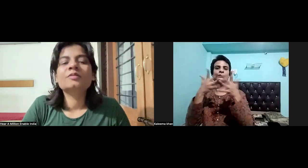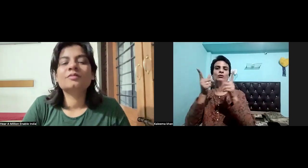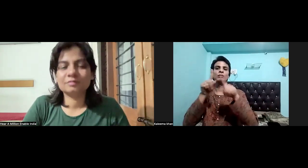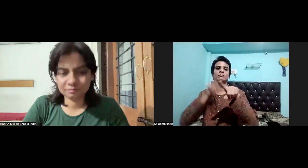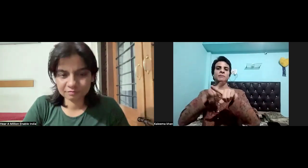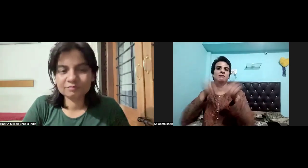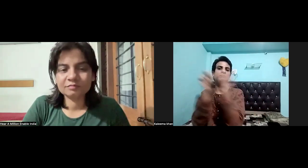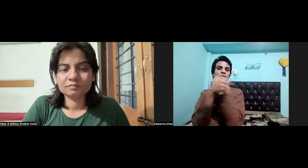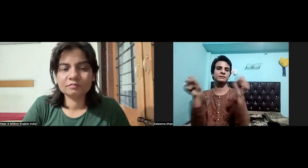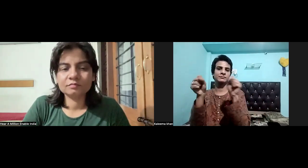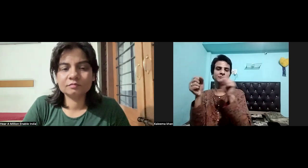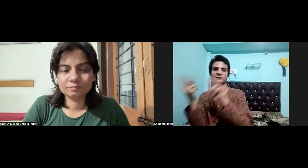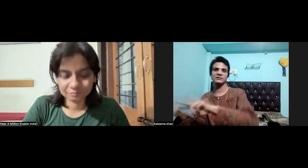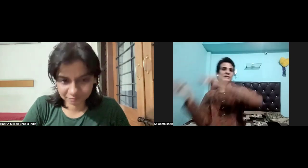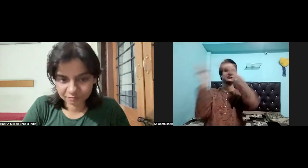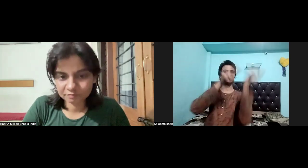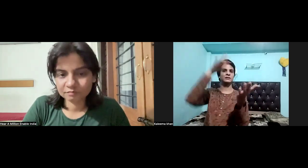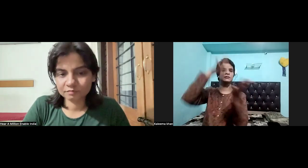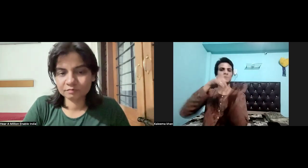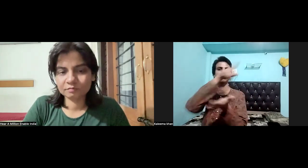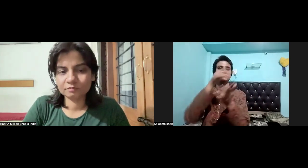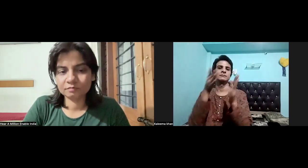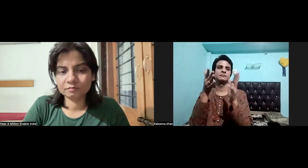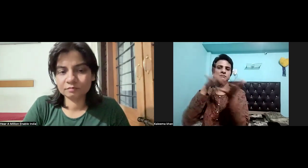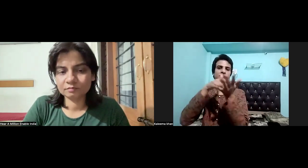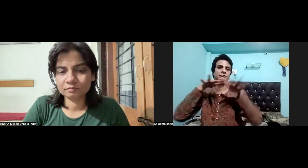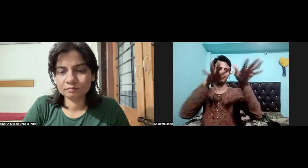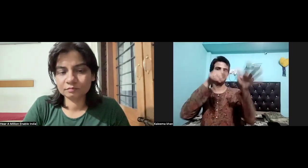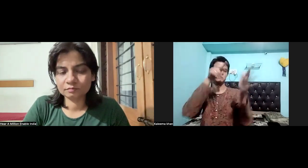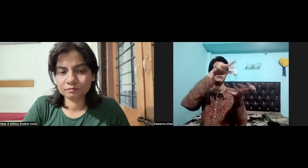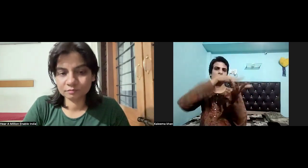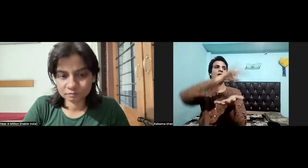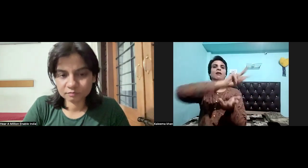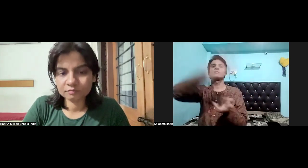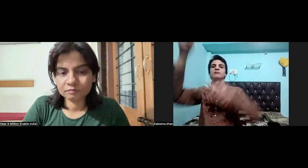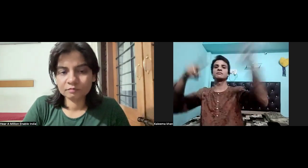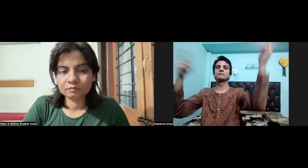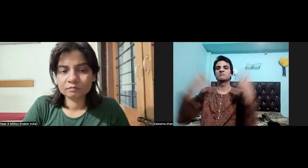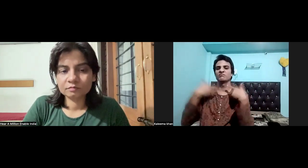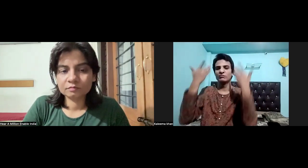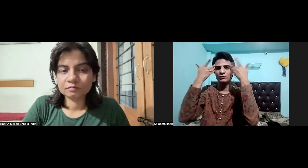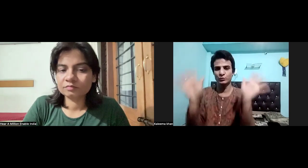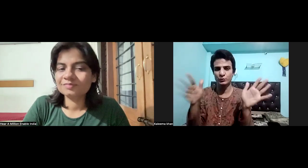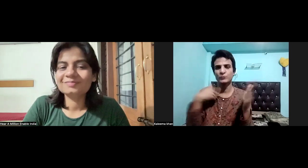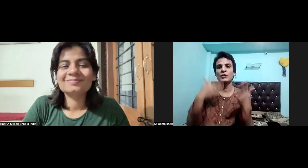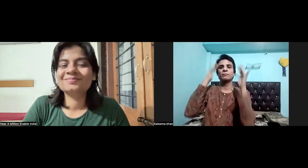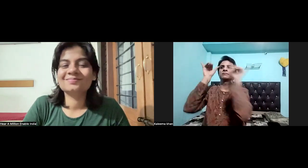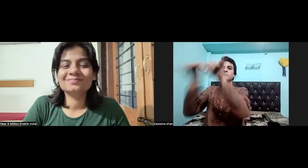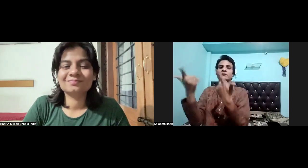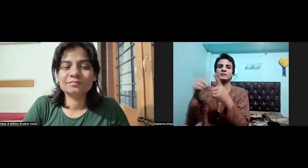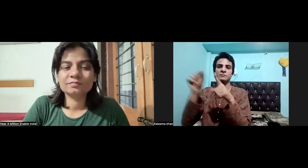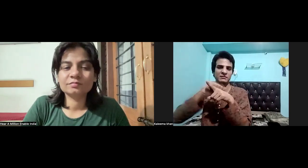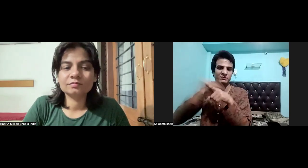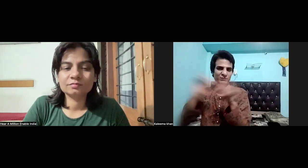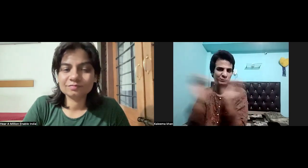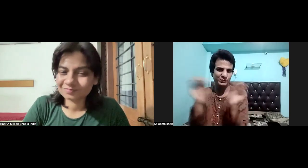Berlar place, the place I think didn't work out. They then moved out to some other place, the Pride. Then I think